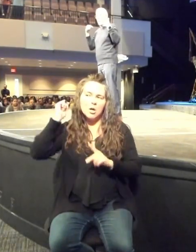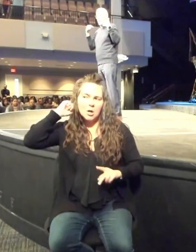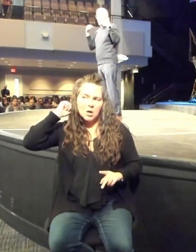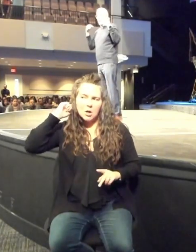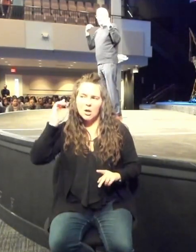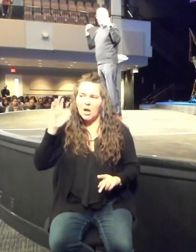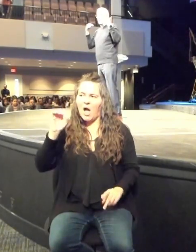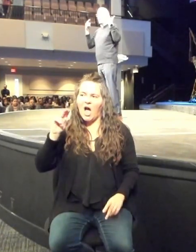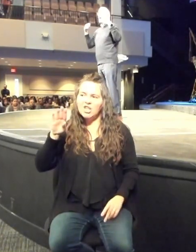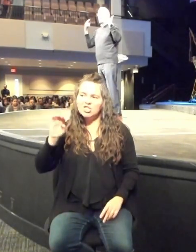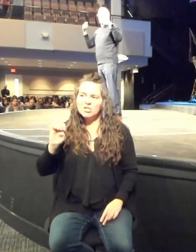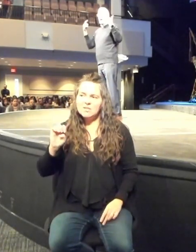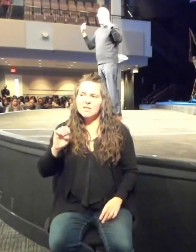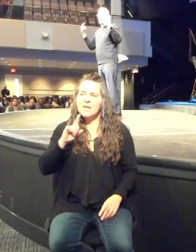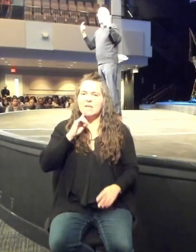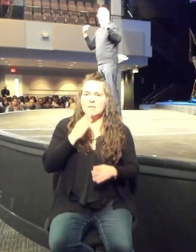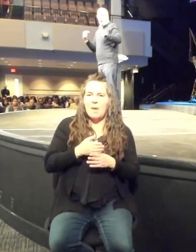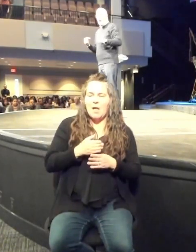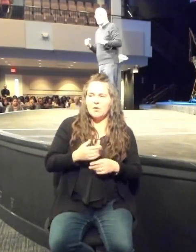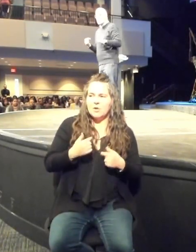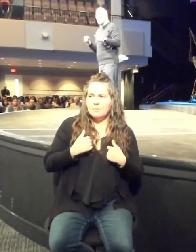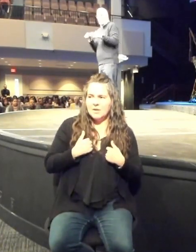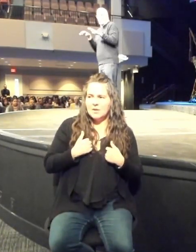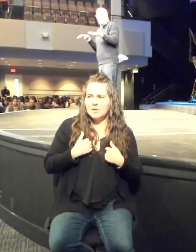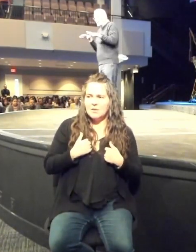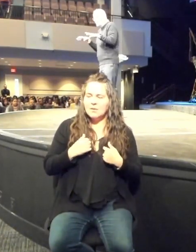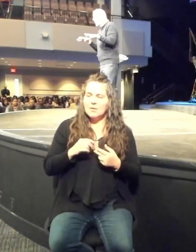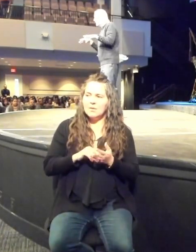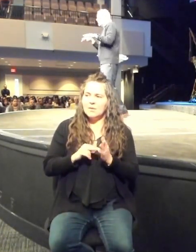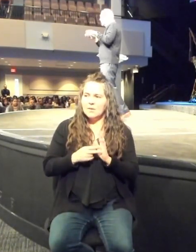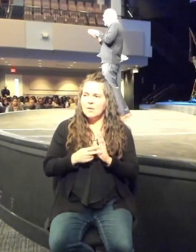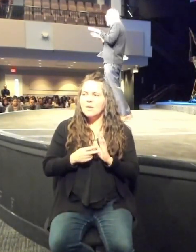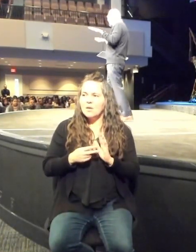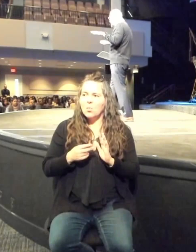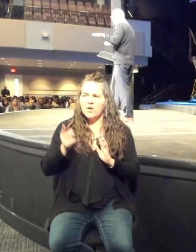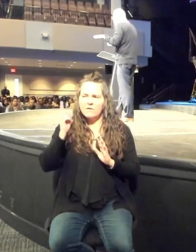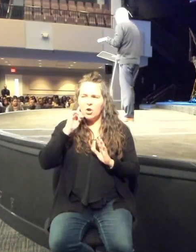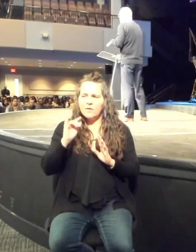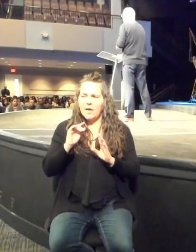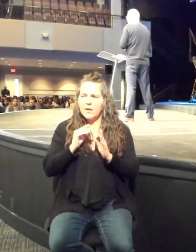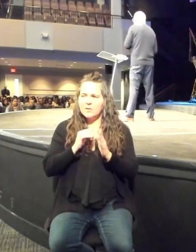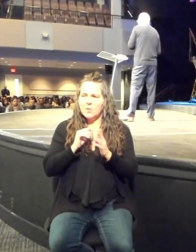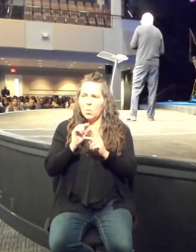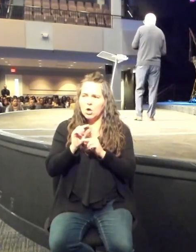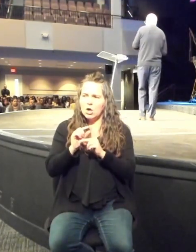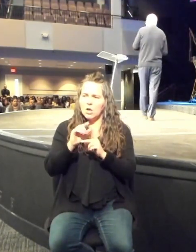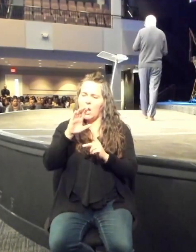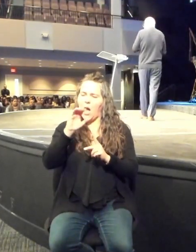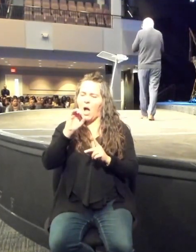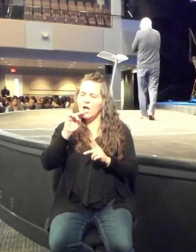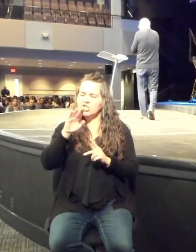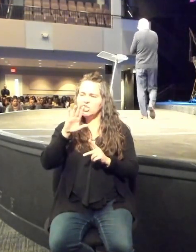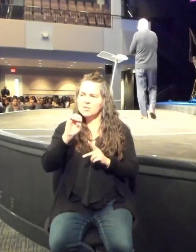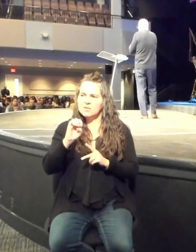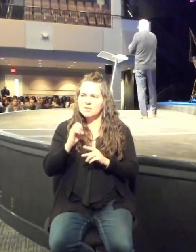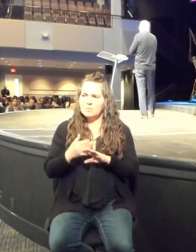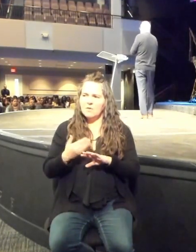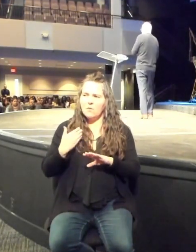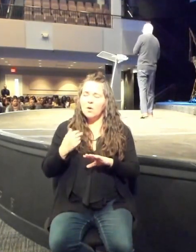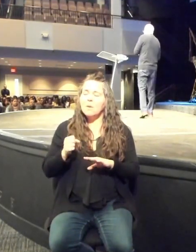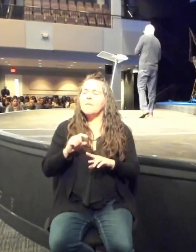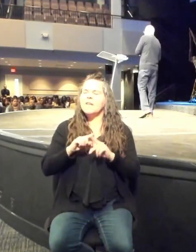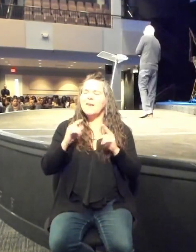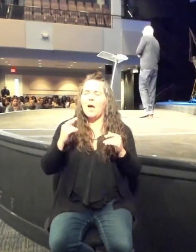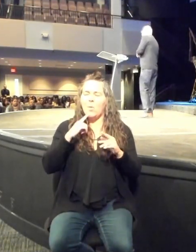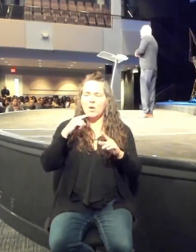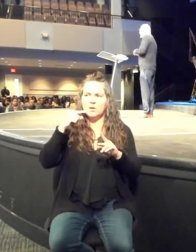before? Or I'm not bothered by that in my conscience. We hear that word before, but we don't often think about what it means. But this is where I want to drill in a bit